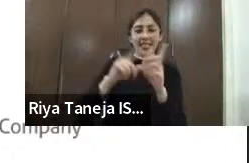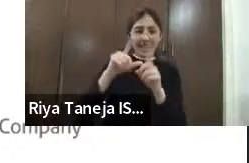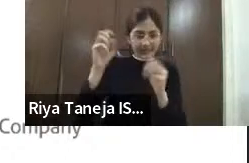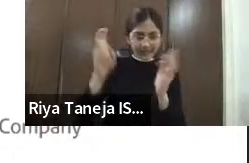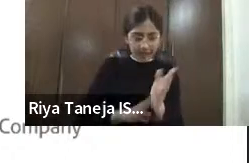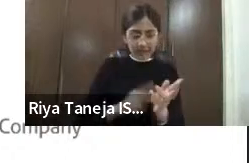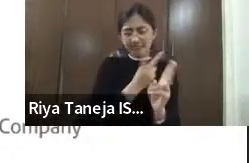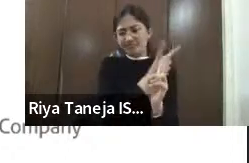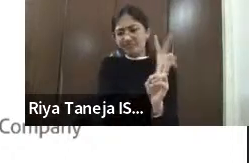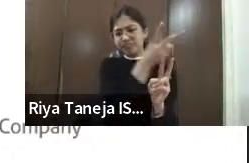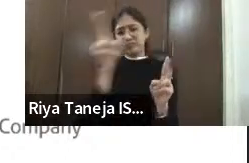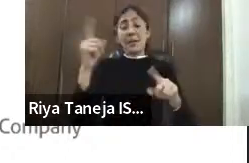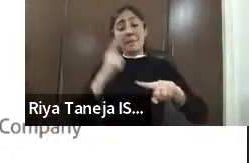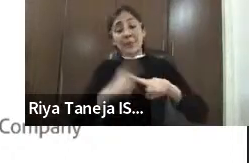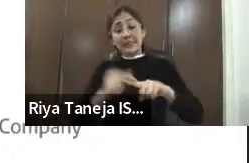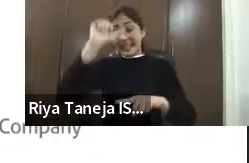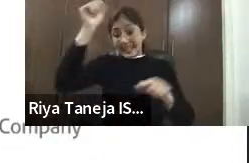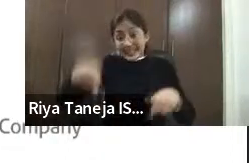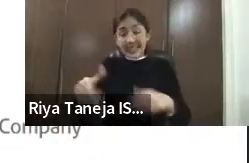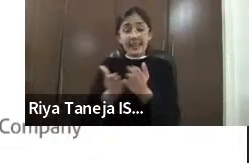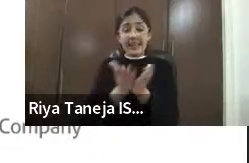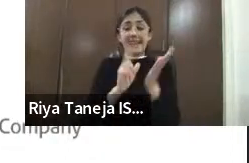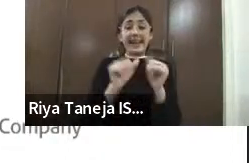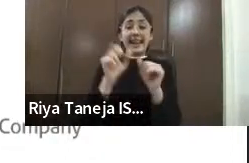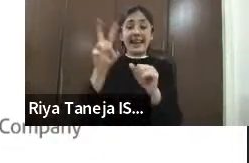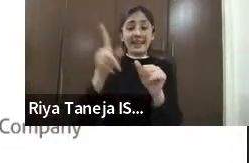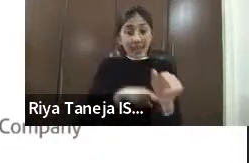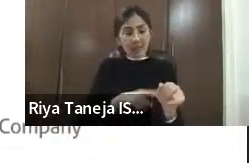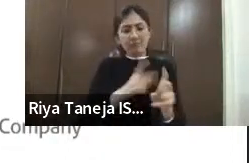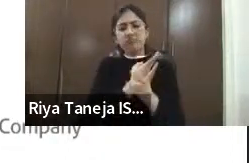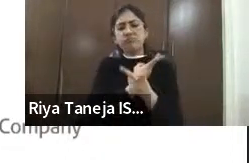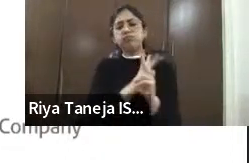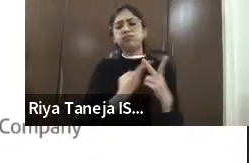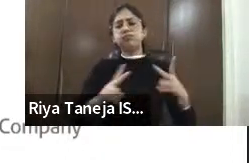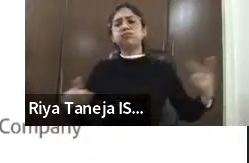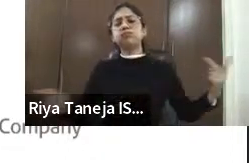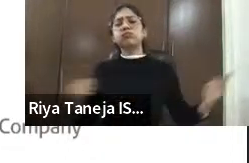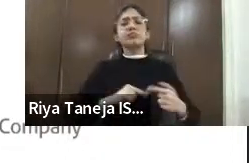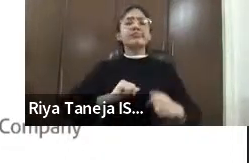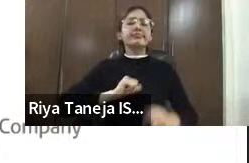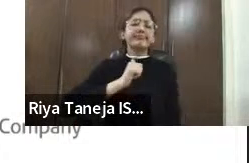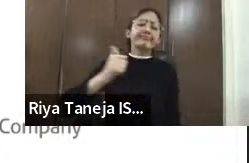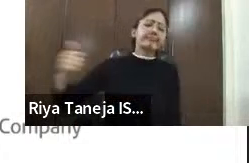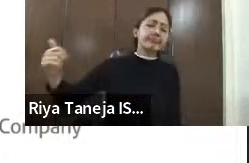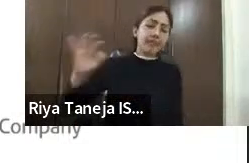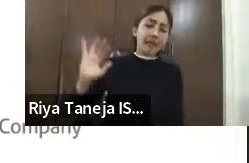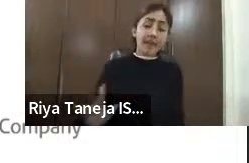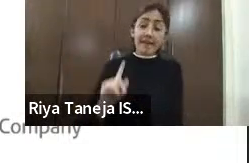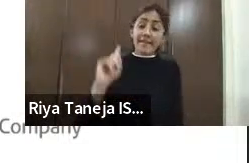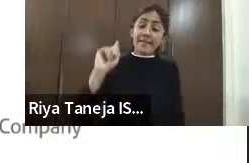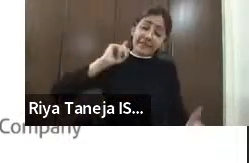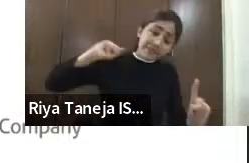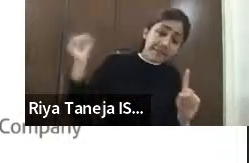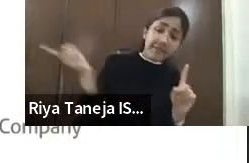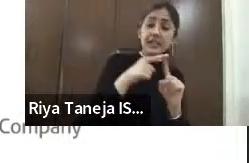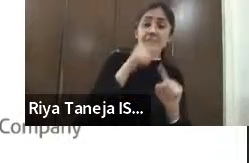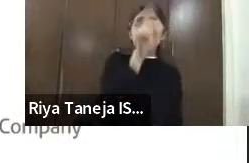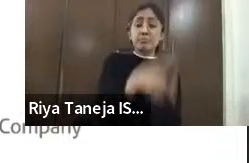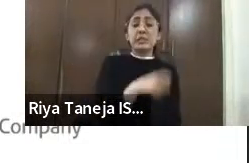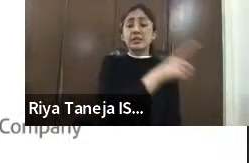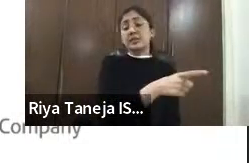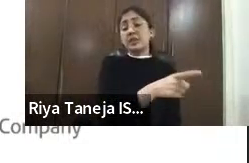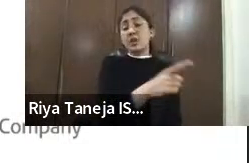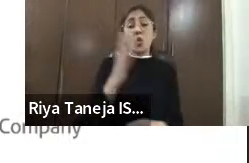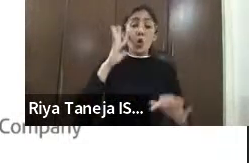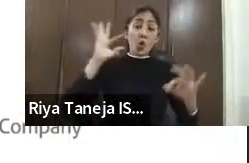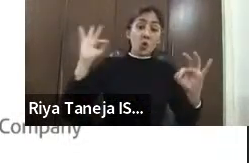Indian Navy, and numerous other tournaments. She is the first ever visually impaired para swimmer to win a